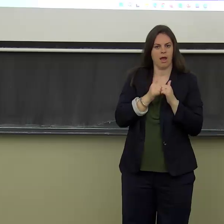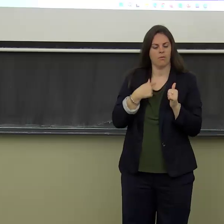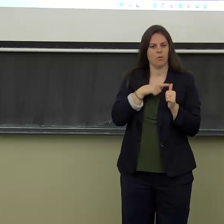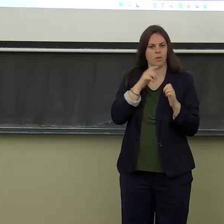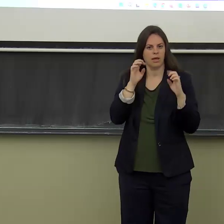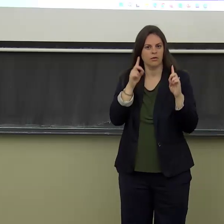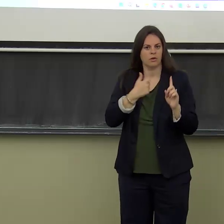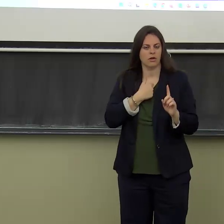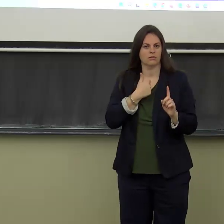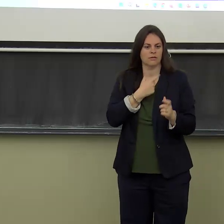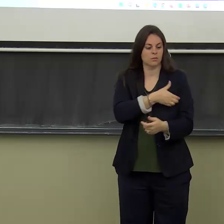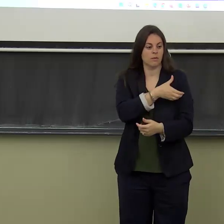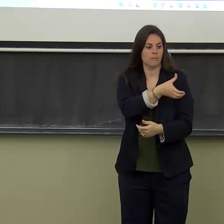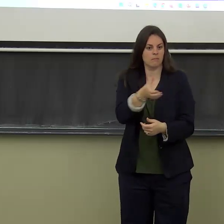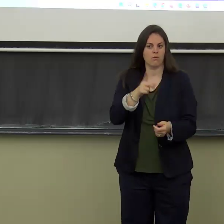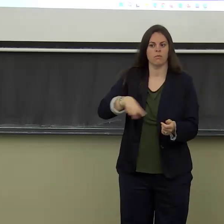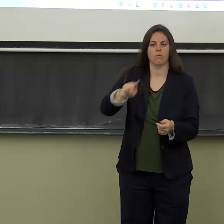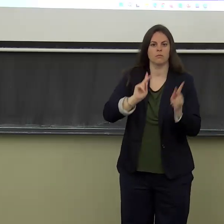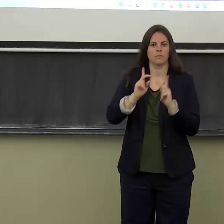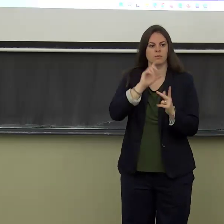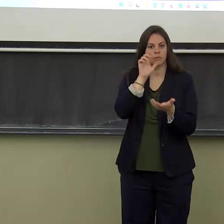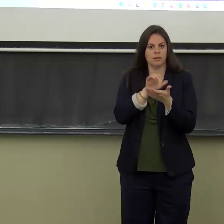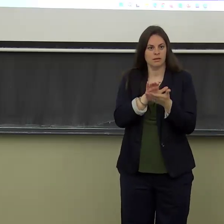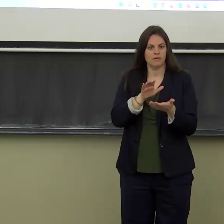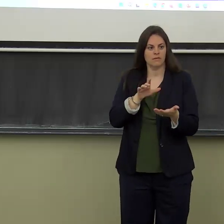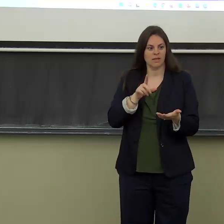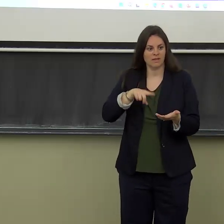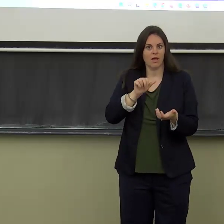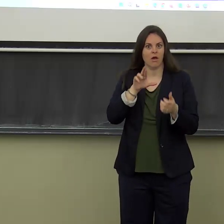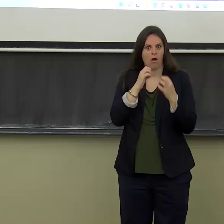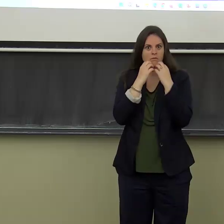empowering people to believe that they have value in that space?